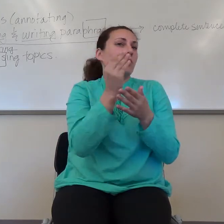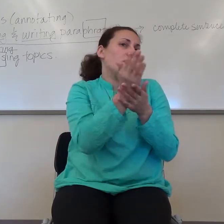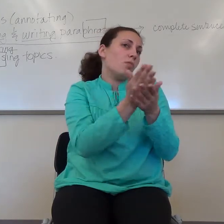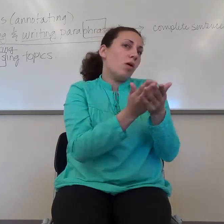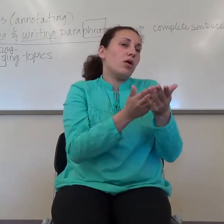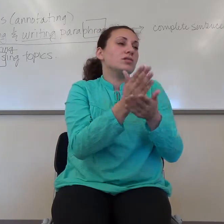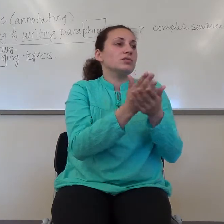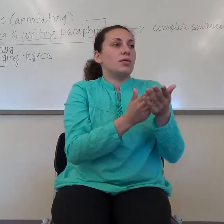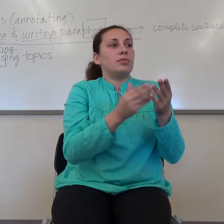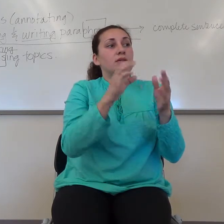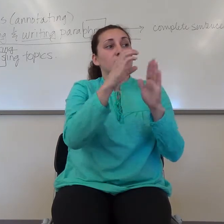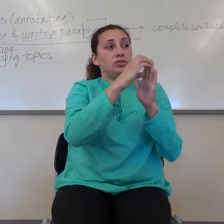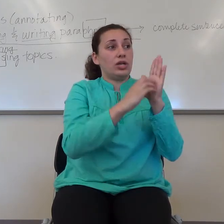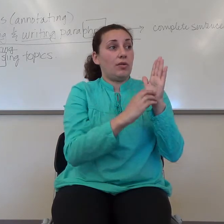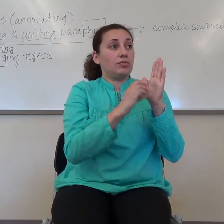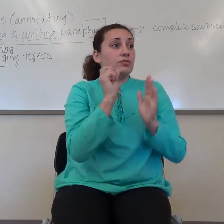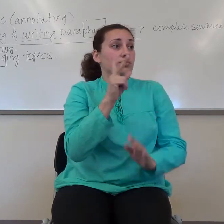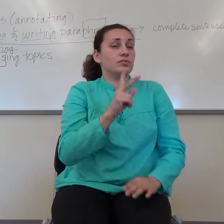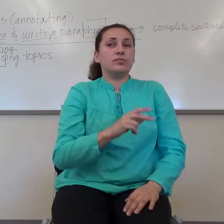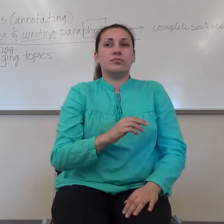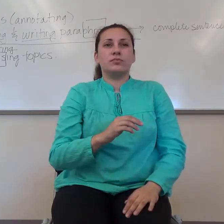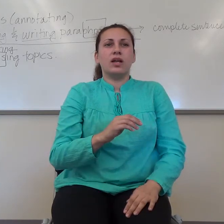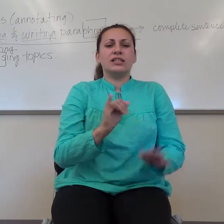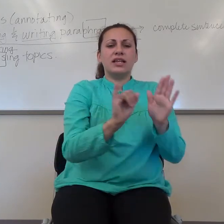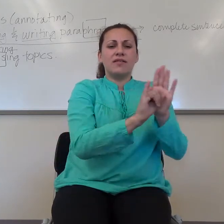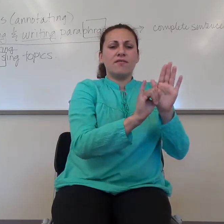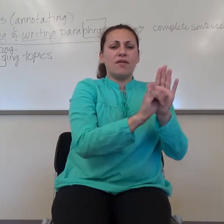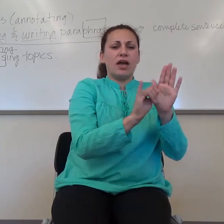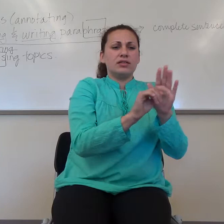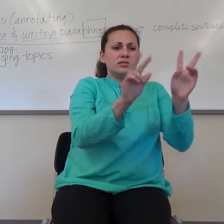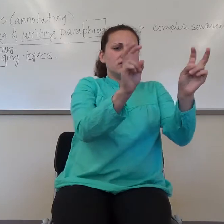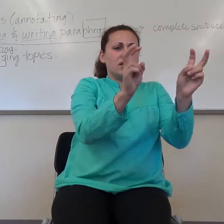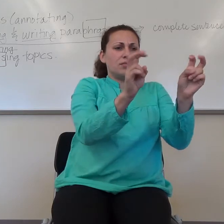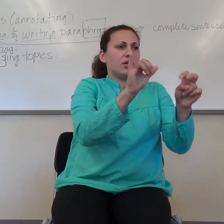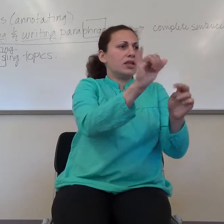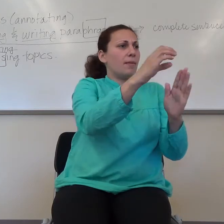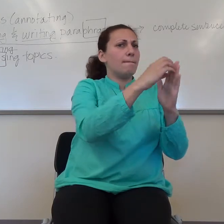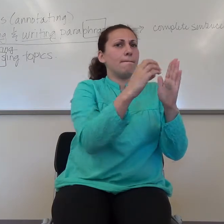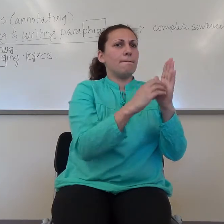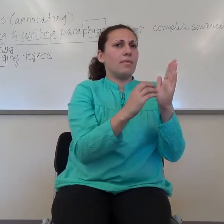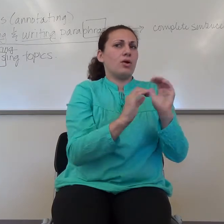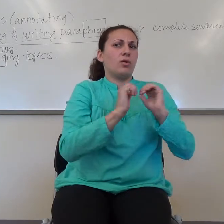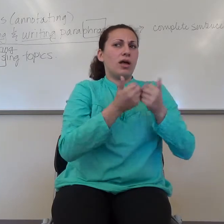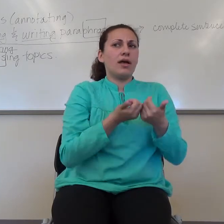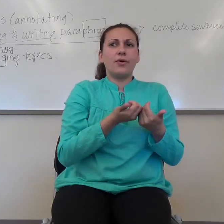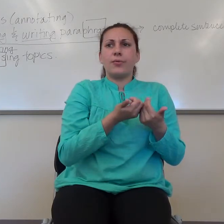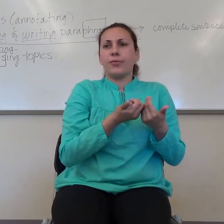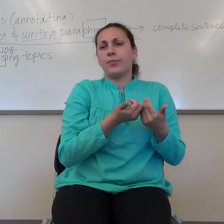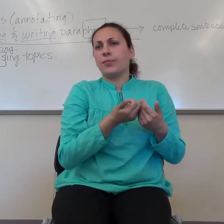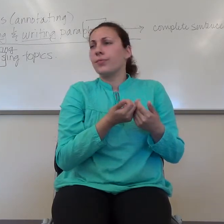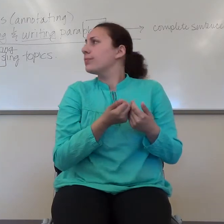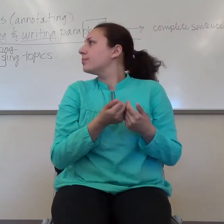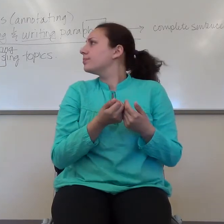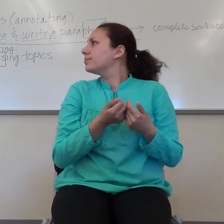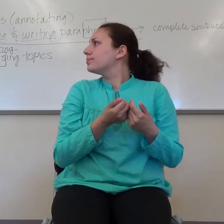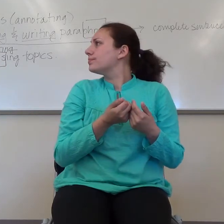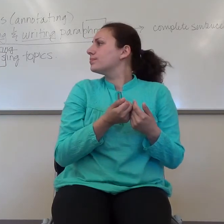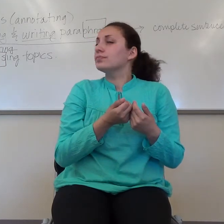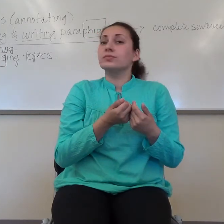to identify the topic of a paragraph, okay? So you could also, to use her words, we could